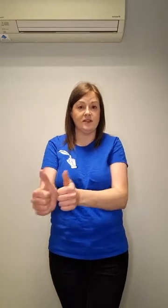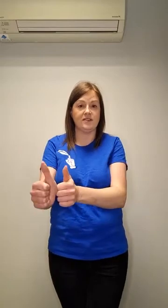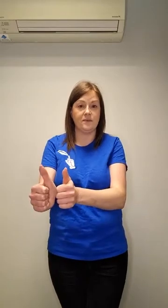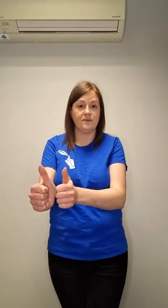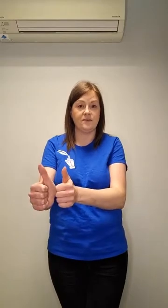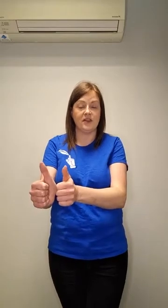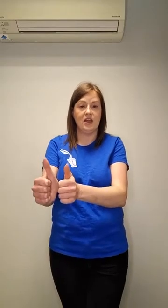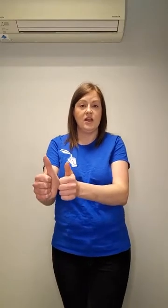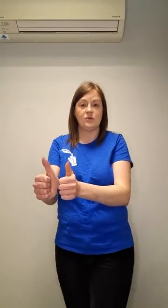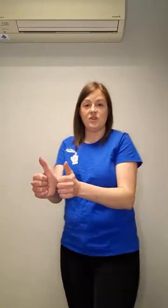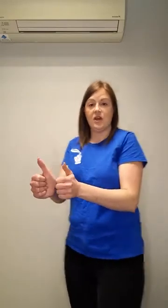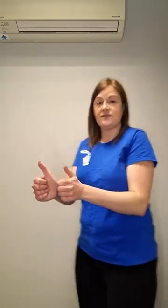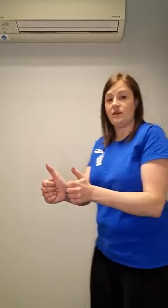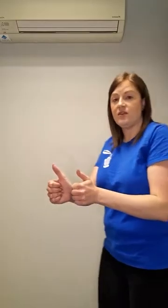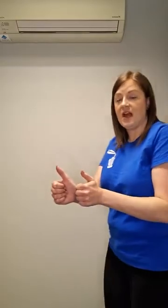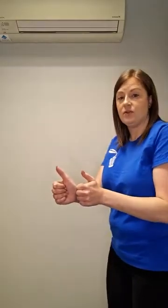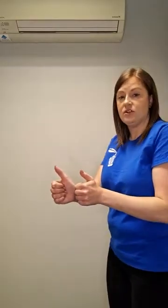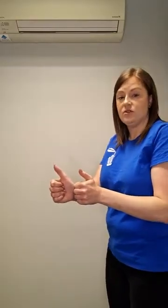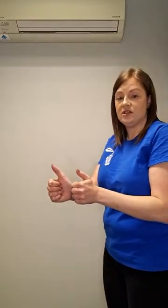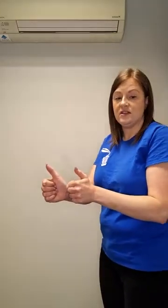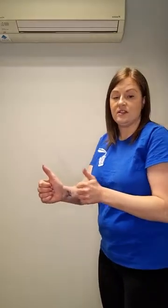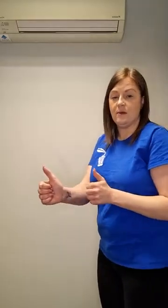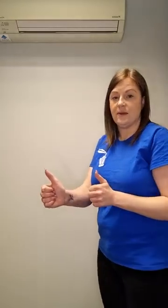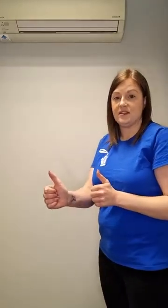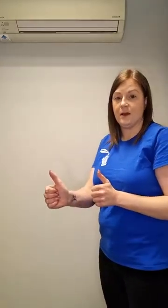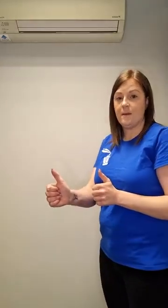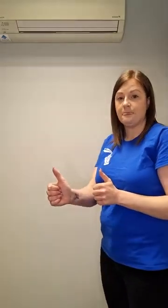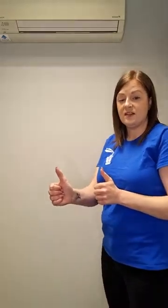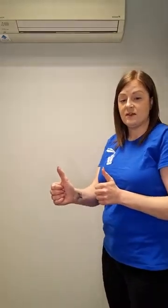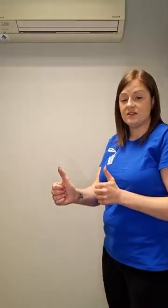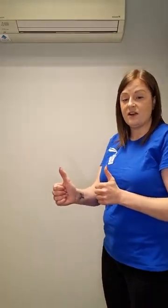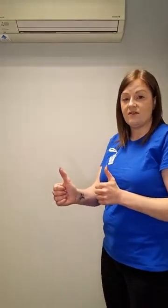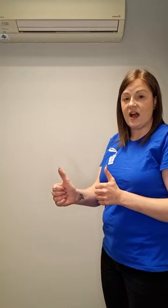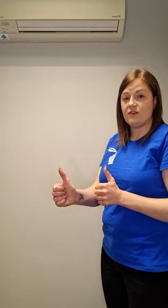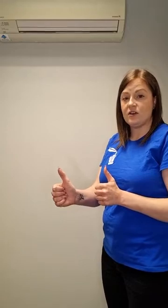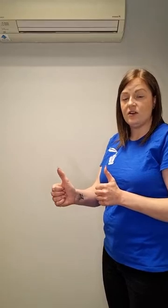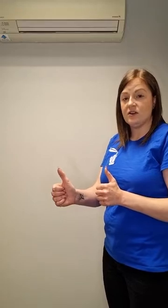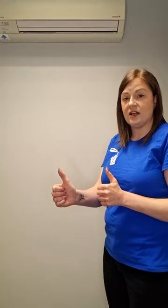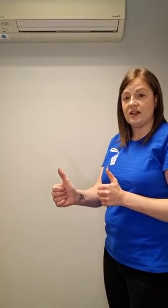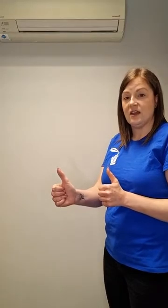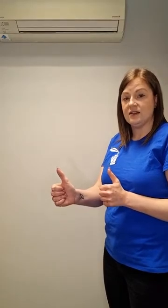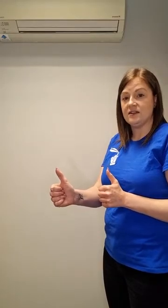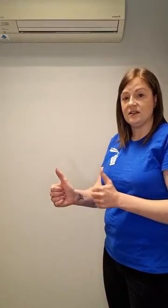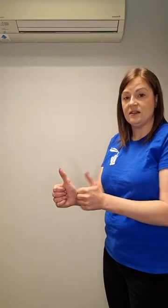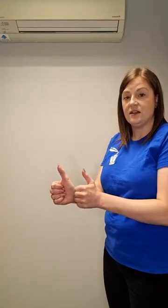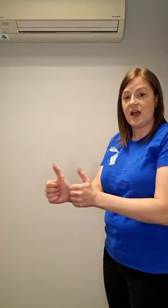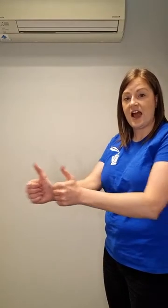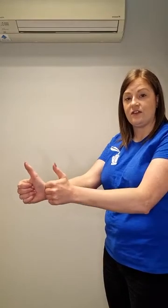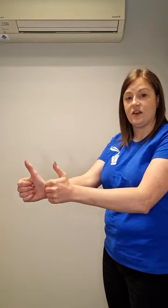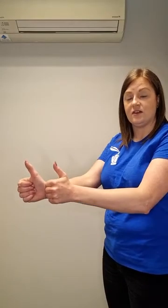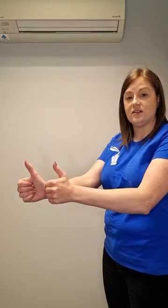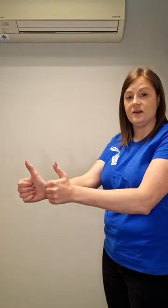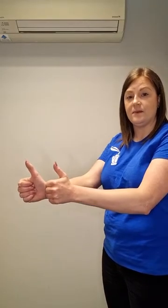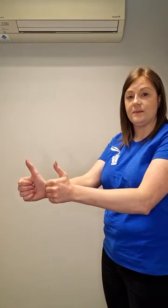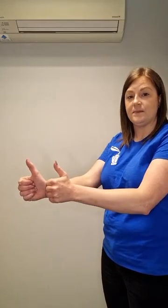forwards. So I'll turn slightly on the angle so you can see this a bit better. So the sign for advocate looks like this. Advocate.